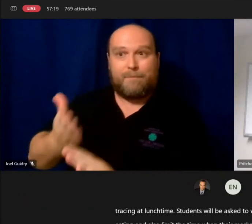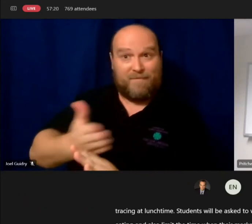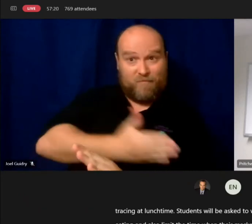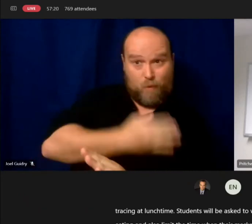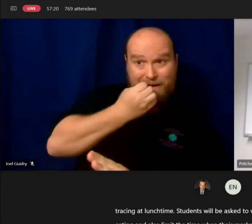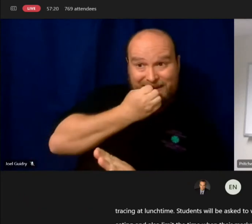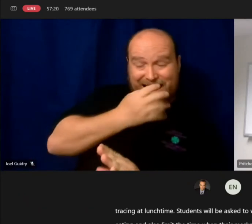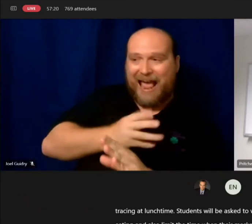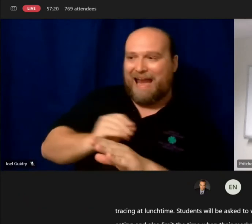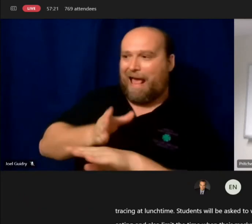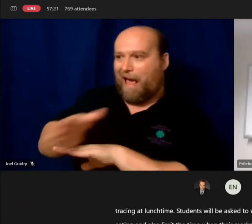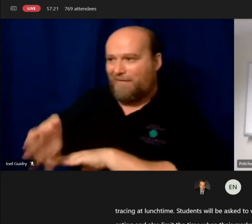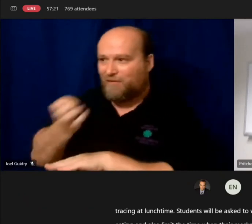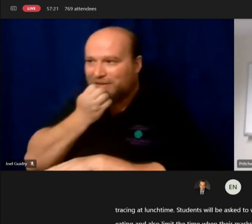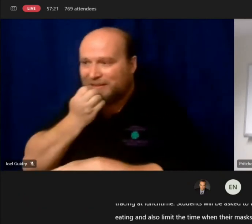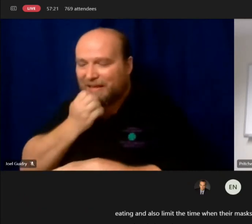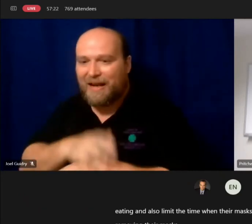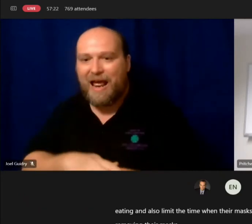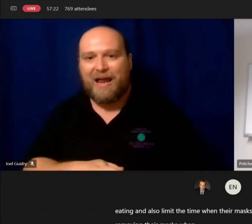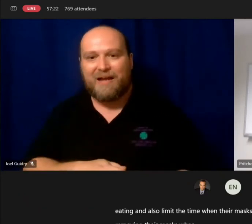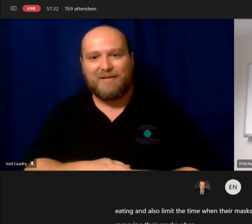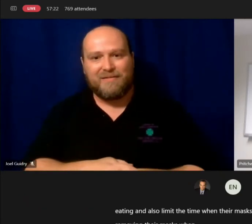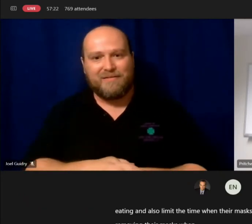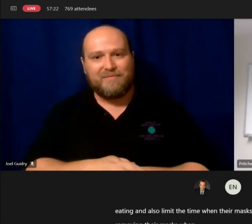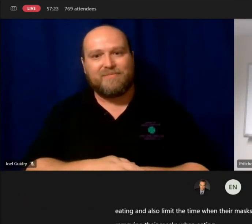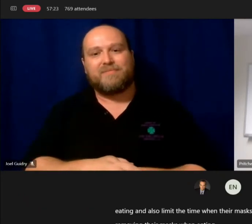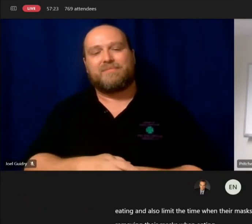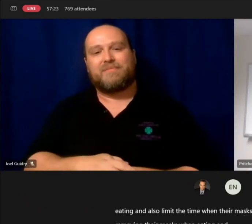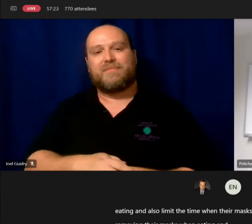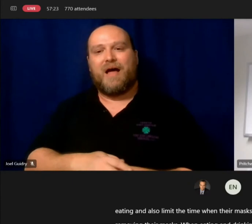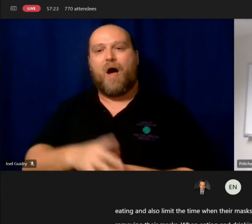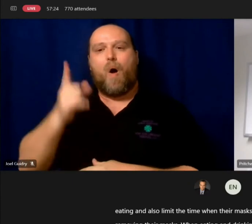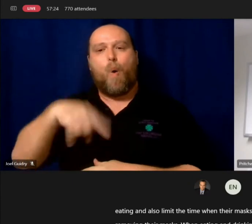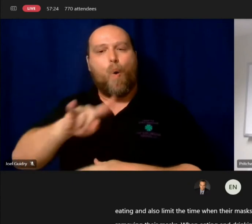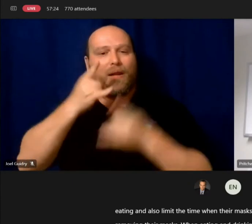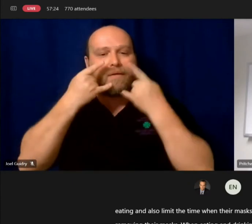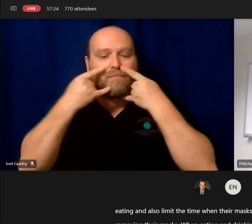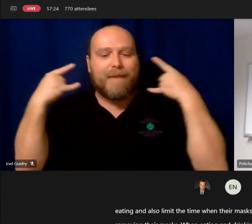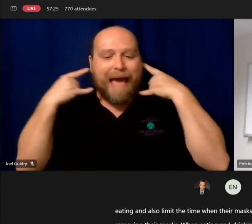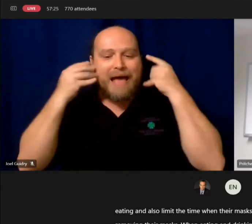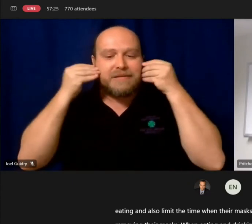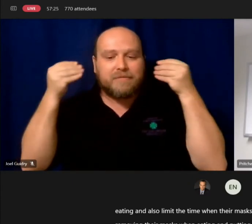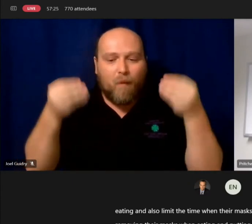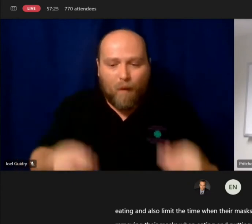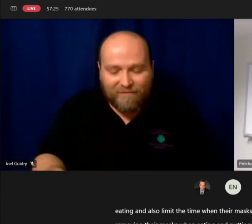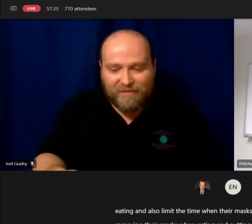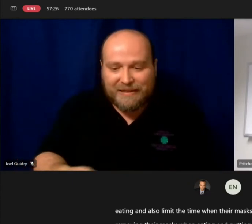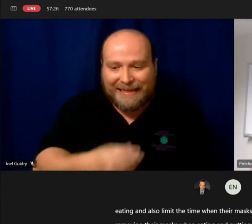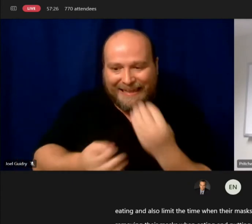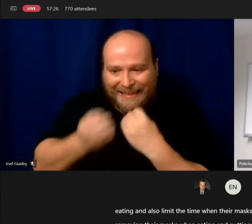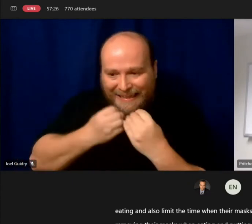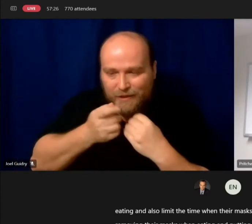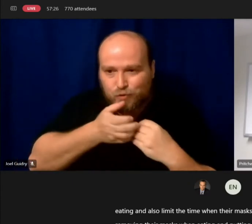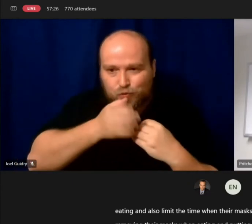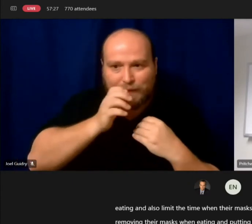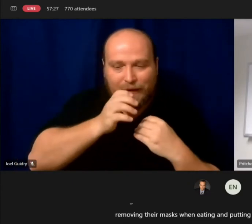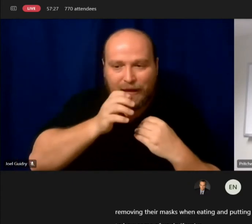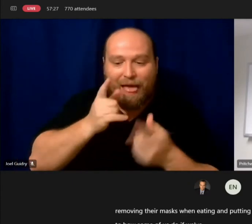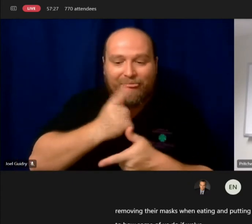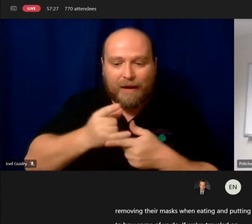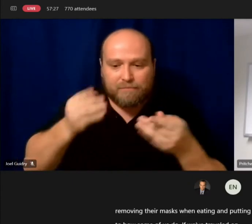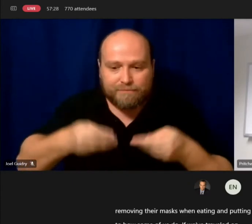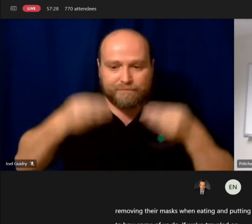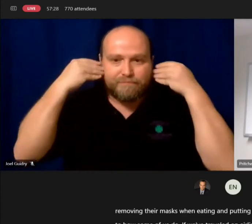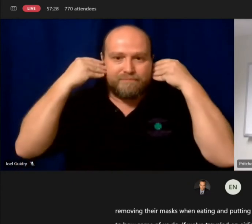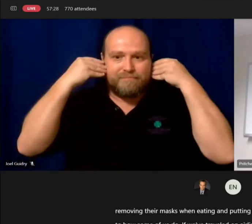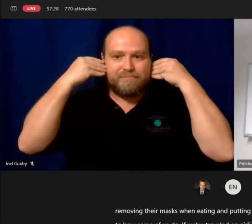when eating and drinking, and then putting their mask right back on, similar to how some of us do if we've traveled on airlines, where we're slipping it off and we're putting it right